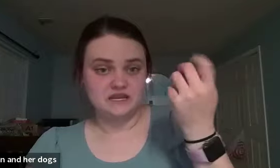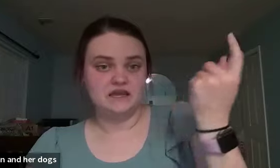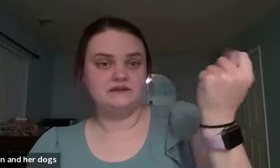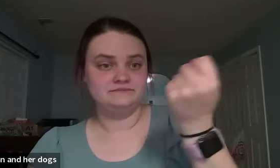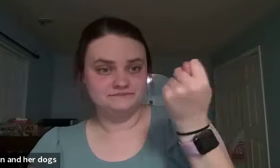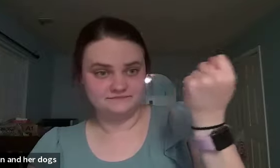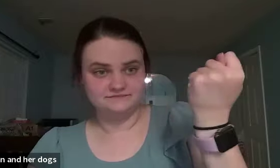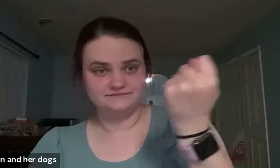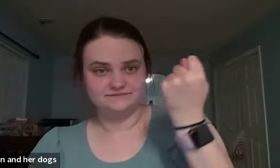Tuesday,